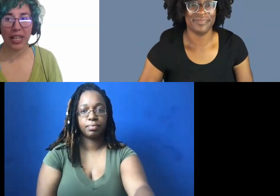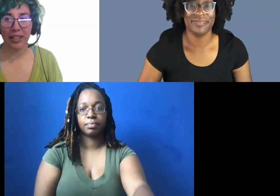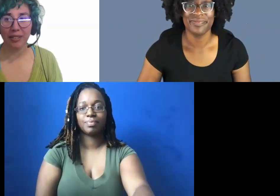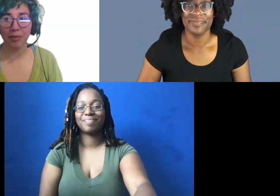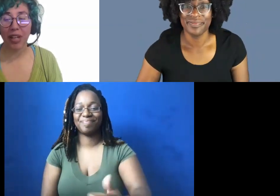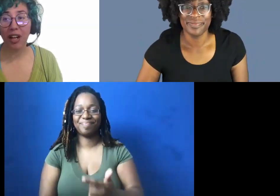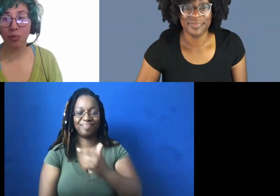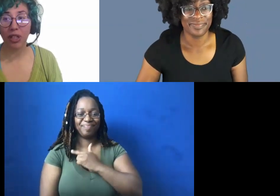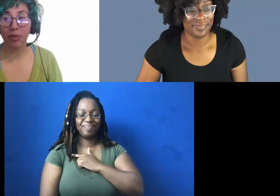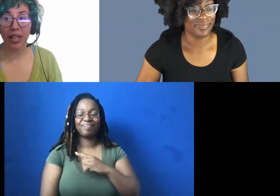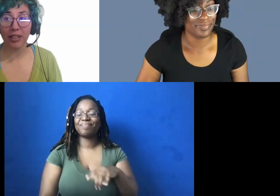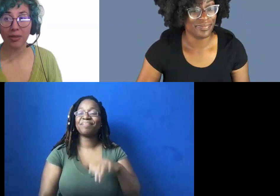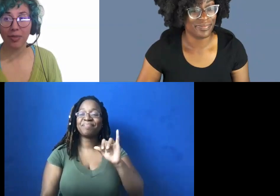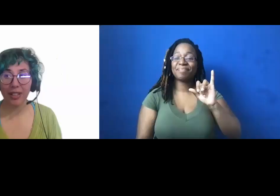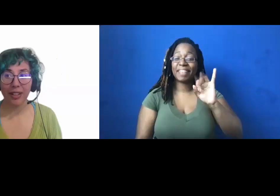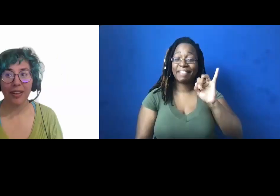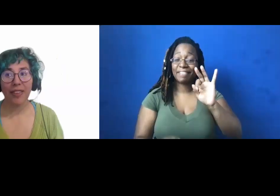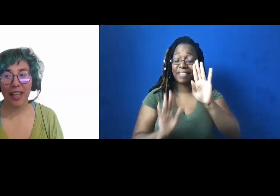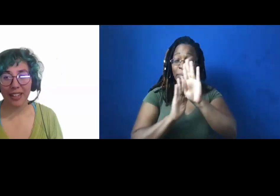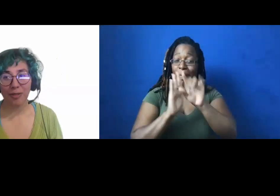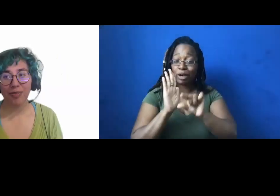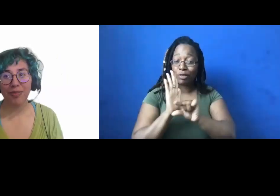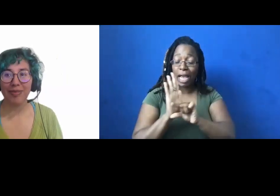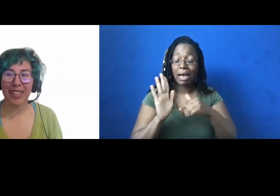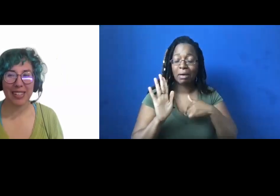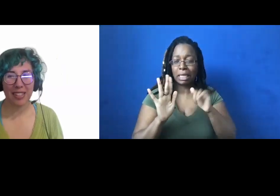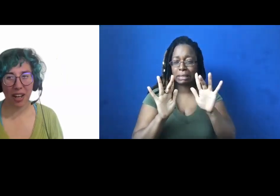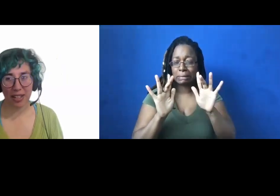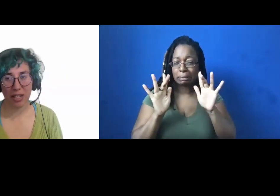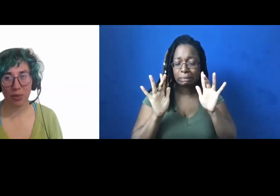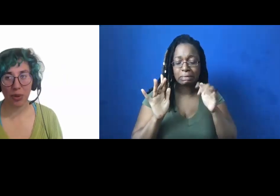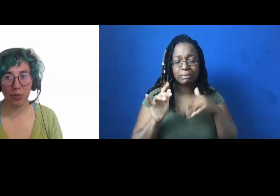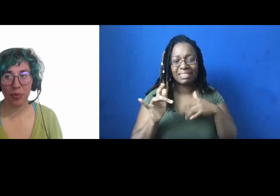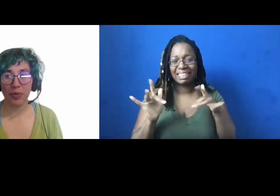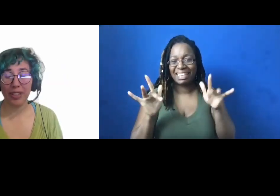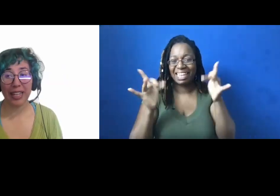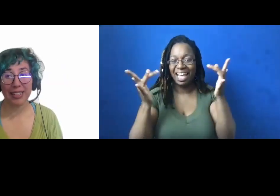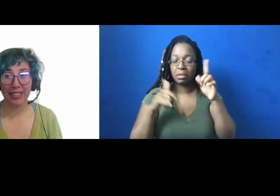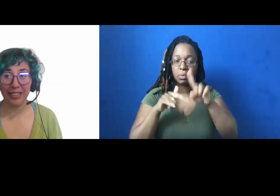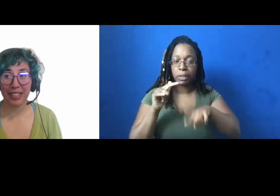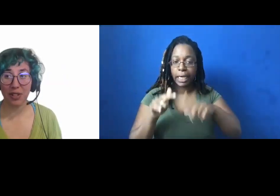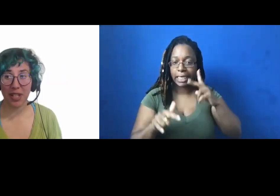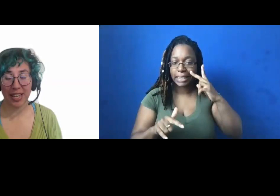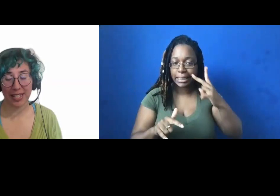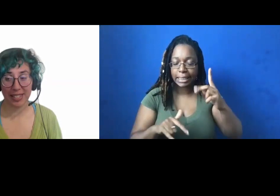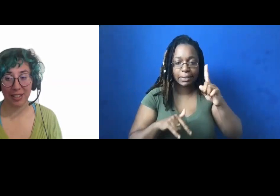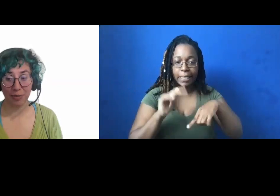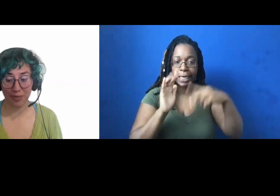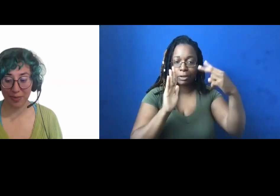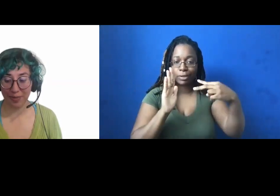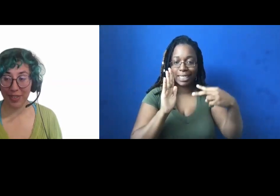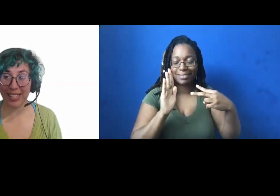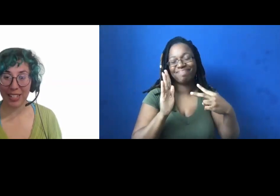too light and cannot be read, then it's not accessible. That still needs to be